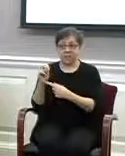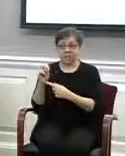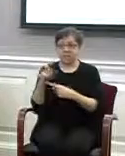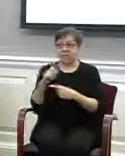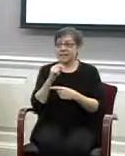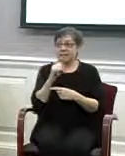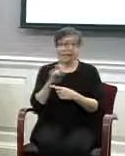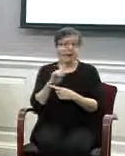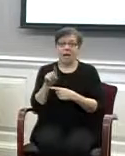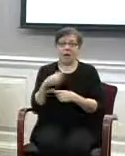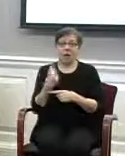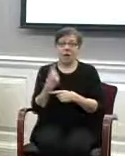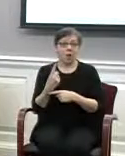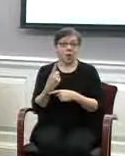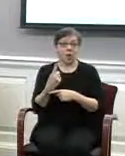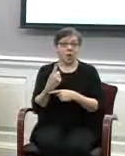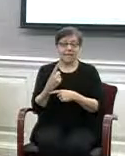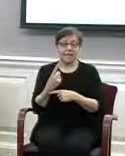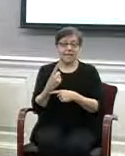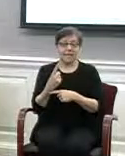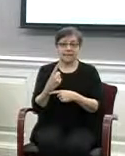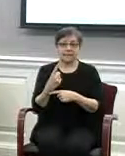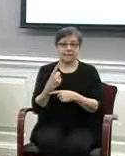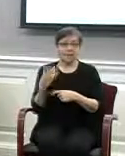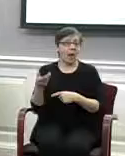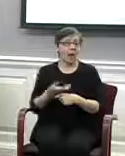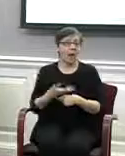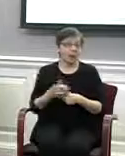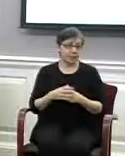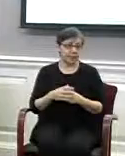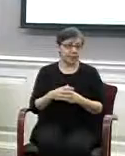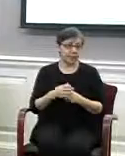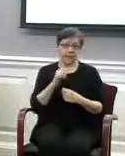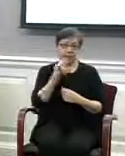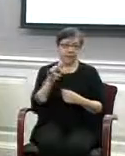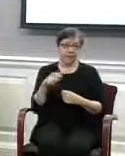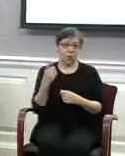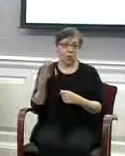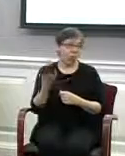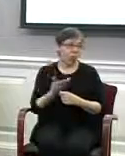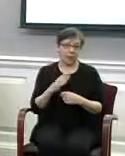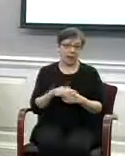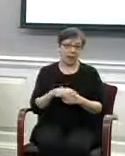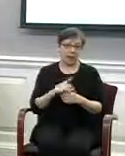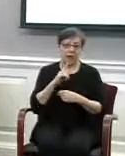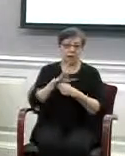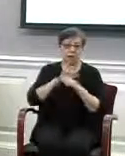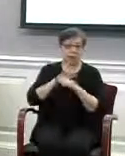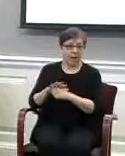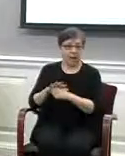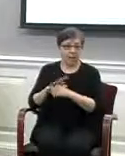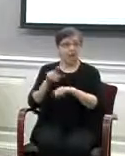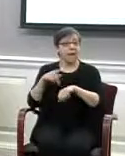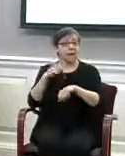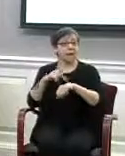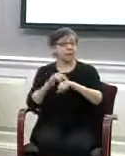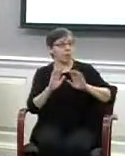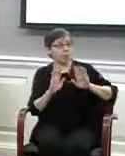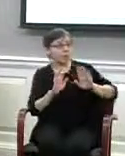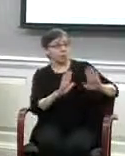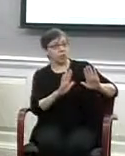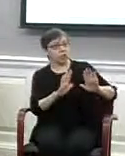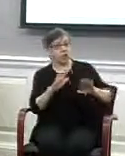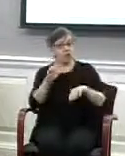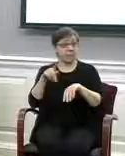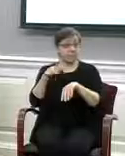not always, you know, totally welcome. So they do push back, and the principal also pushes them back. She's a